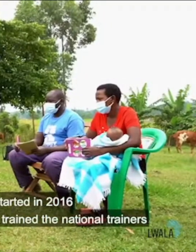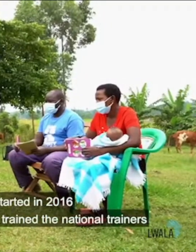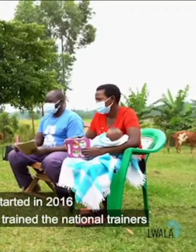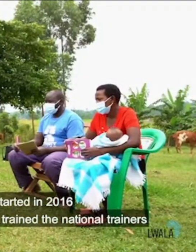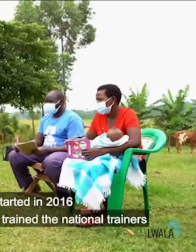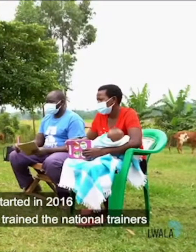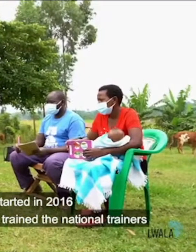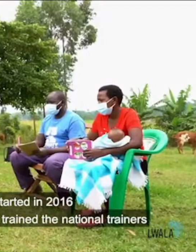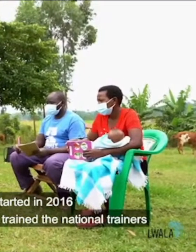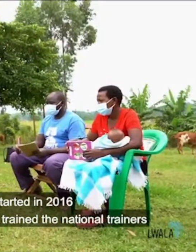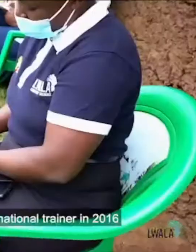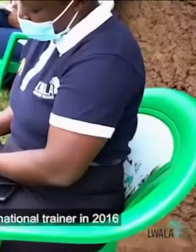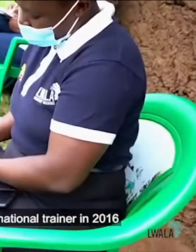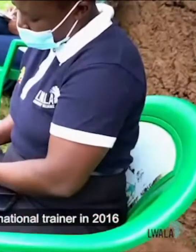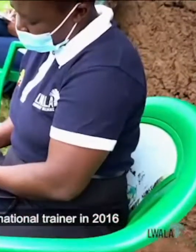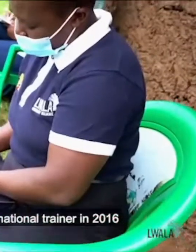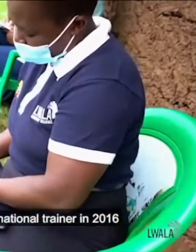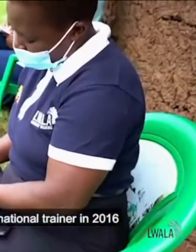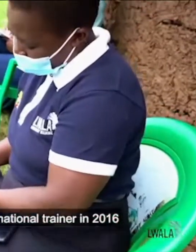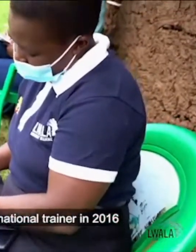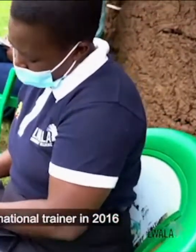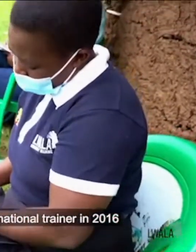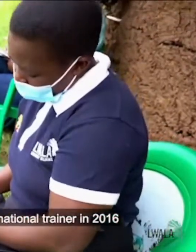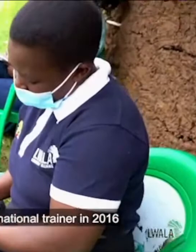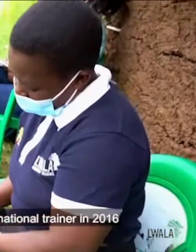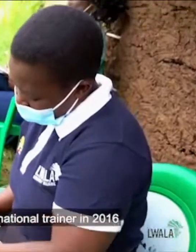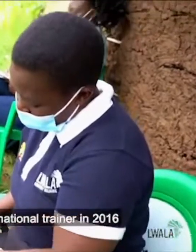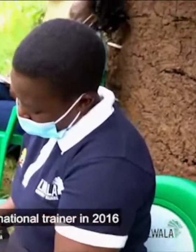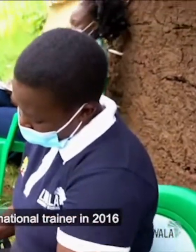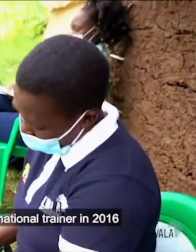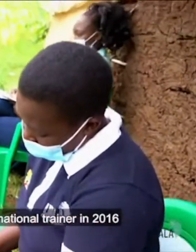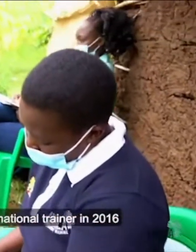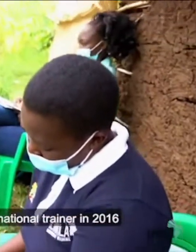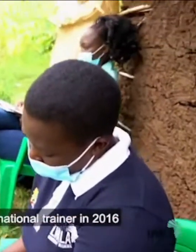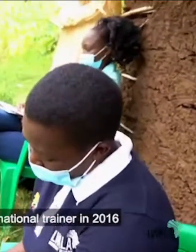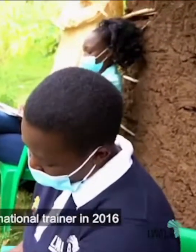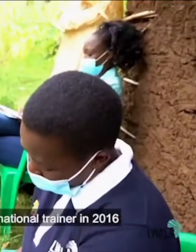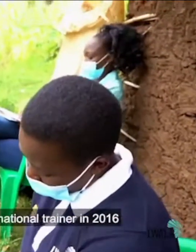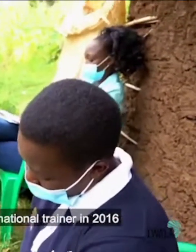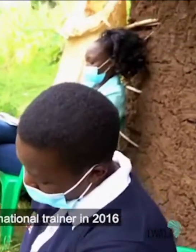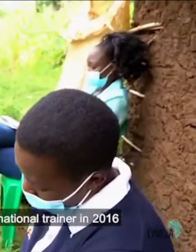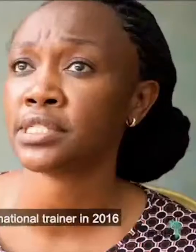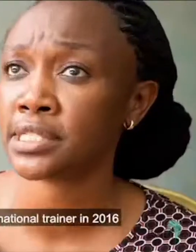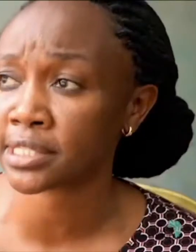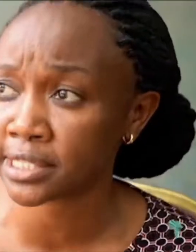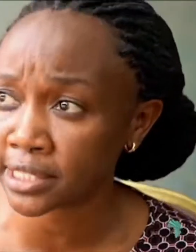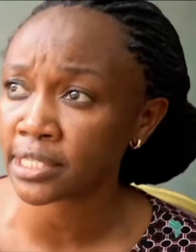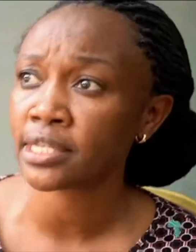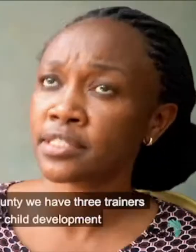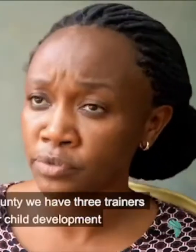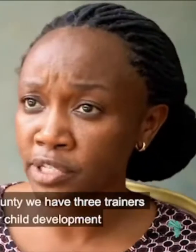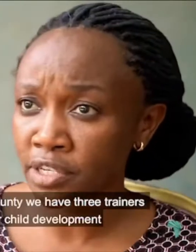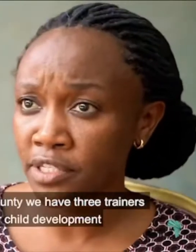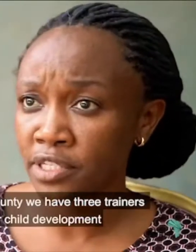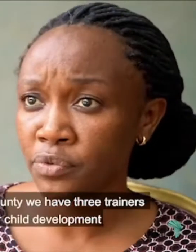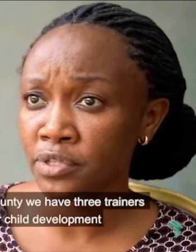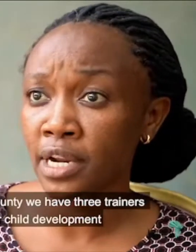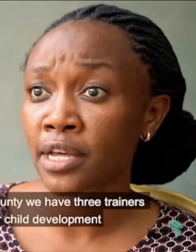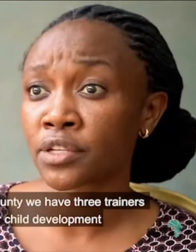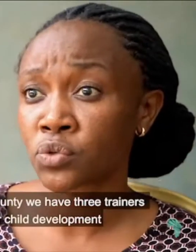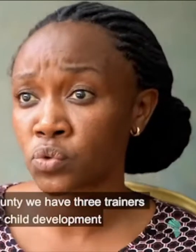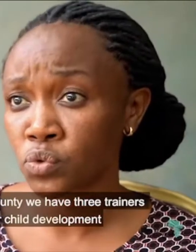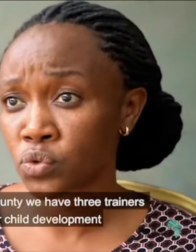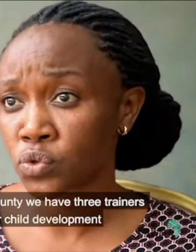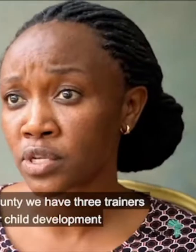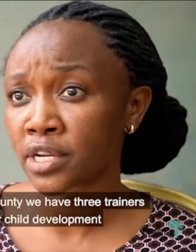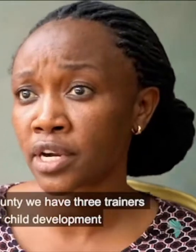government trained the national trainers. I was one of them, trained as a national trainer in 2016. In 2017, we did